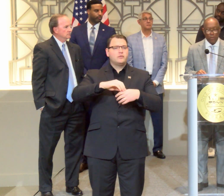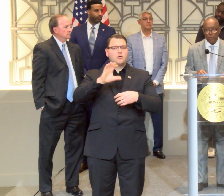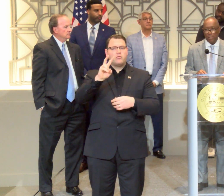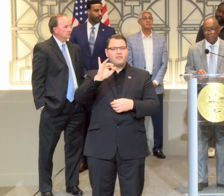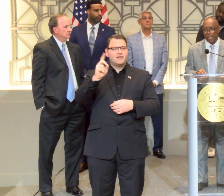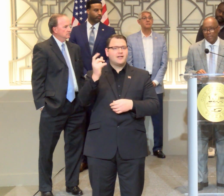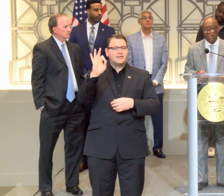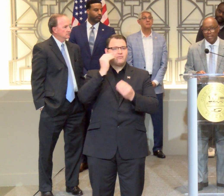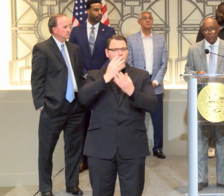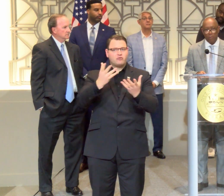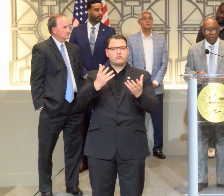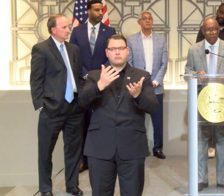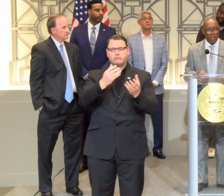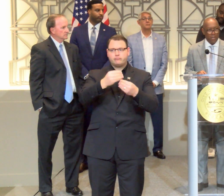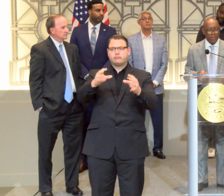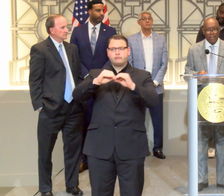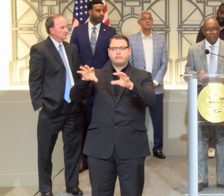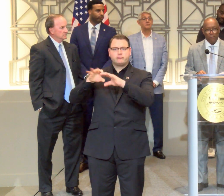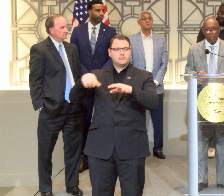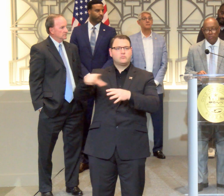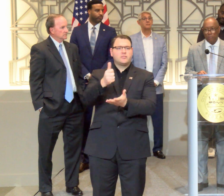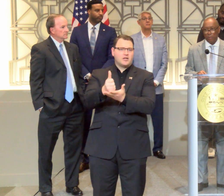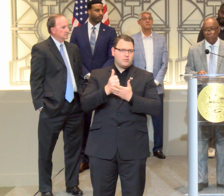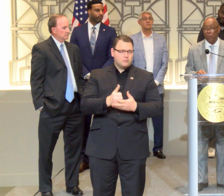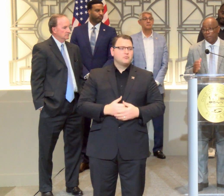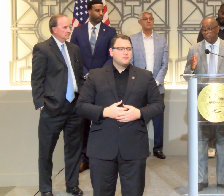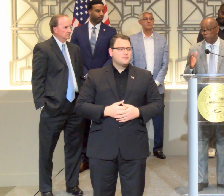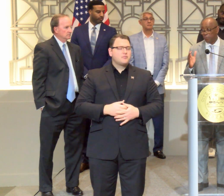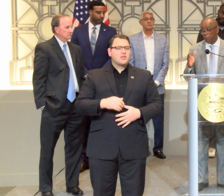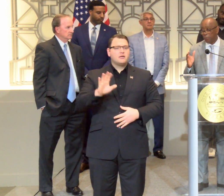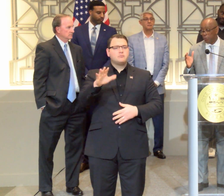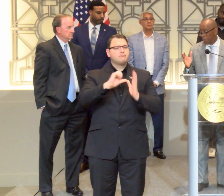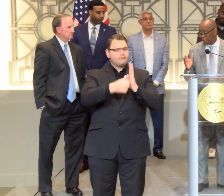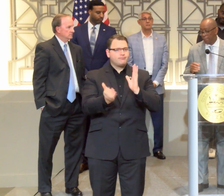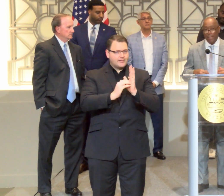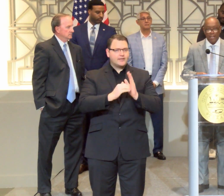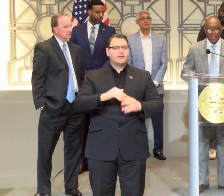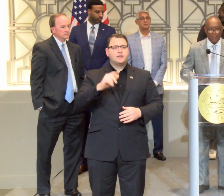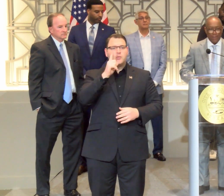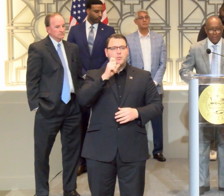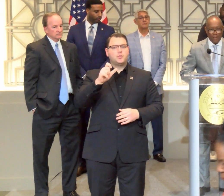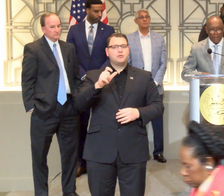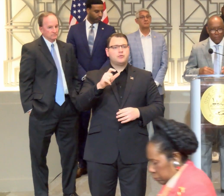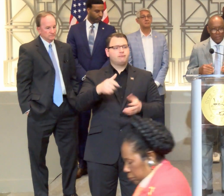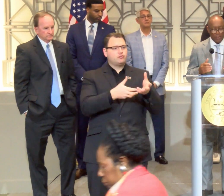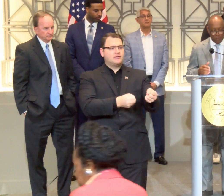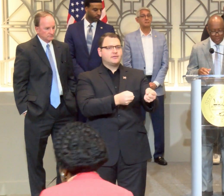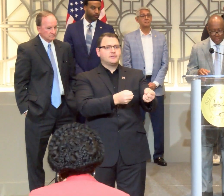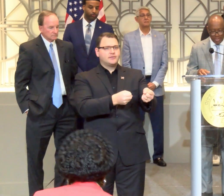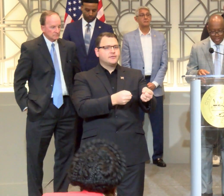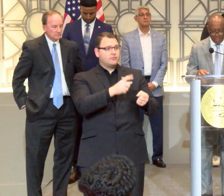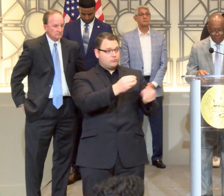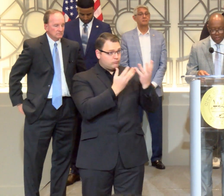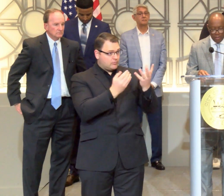I want to re-emphasize again to everyone to get their information from credible news sources, because there are a lot of things that are